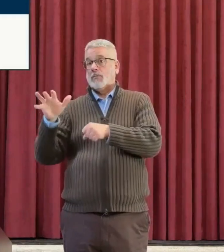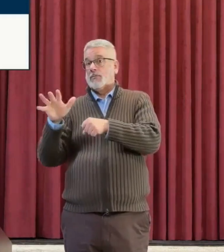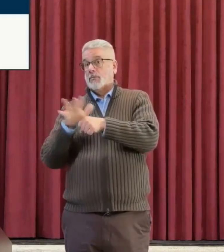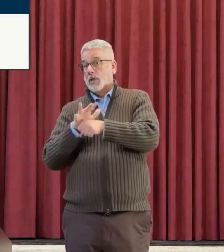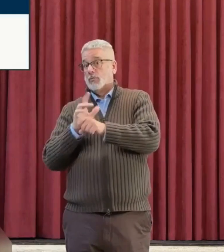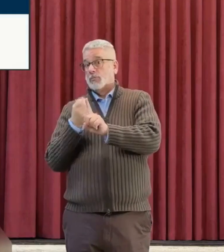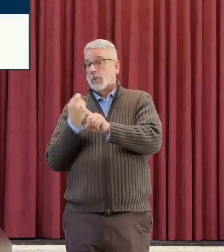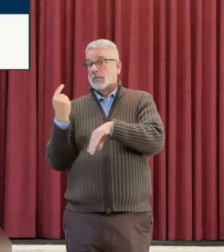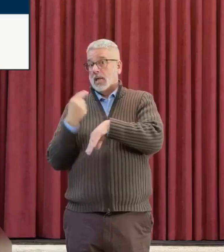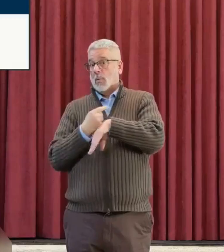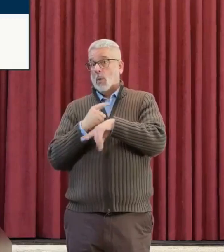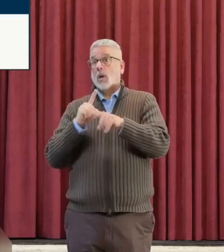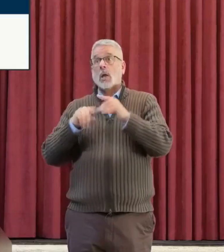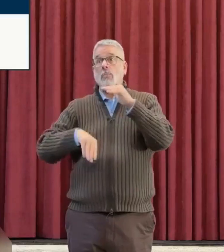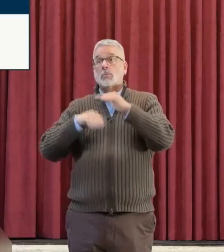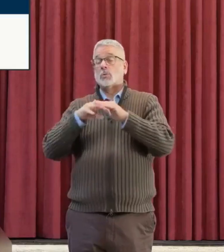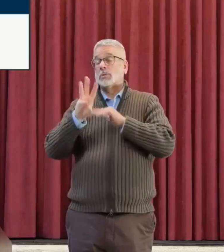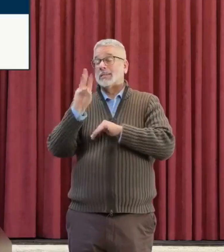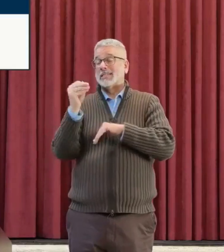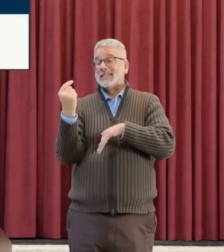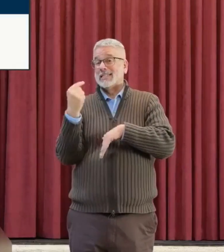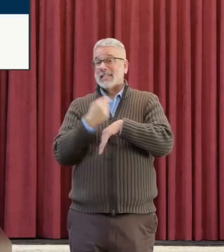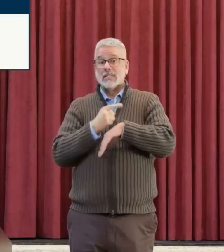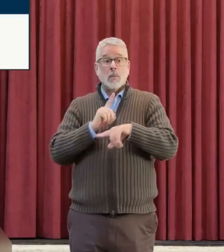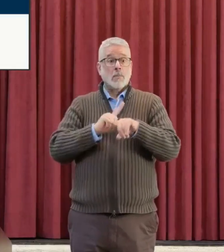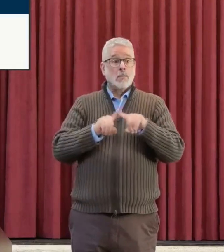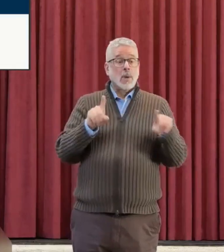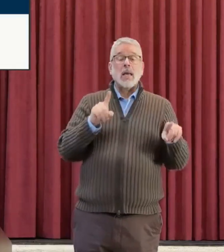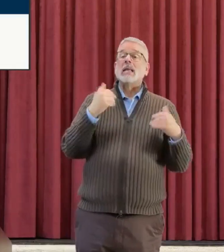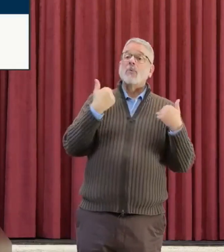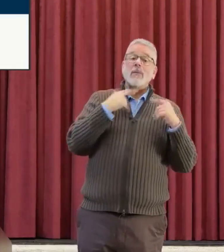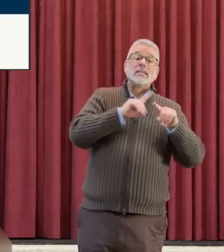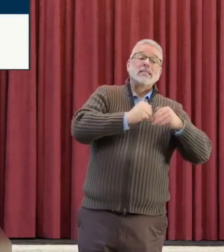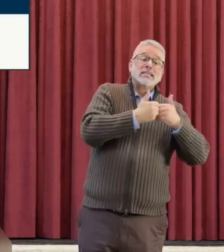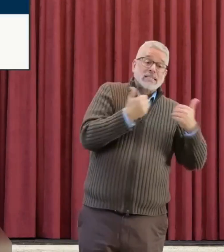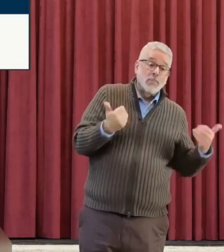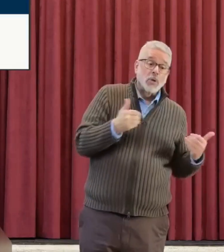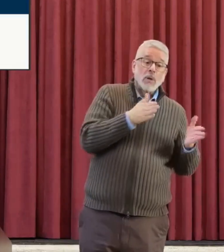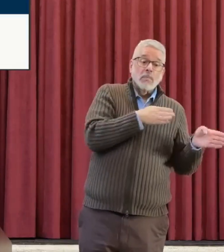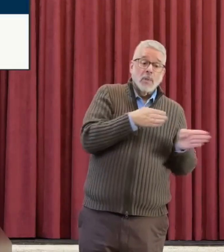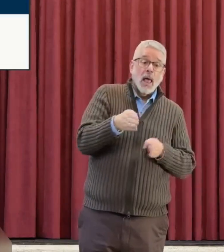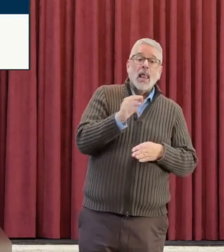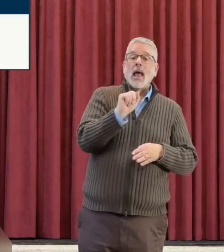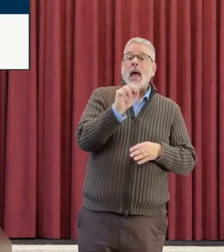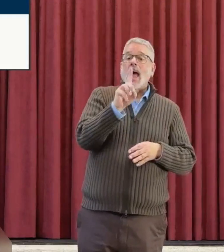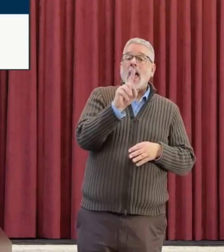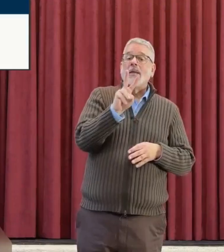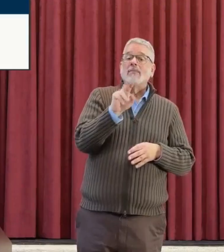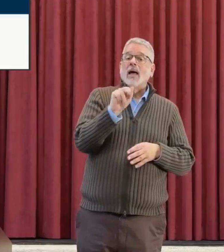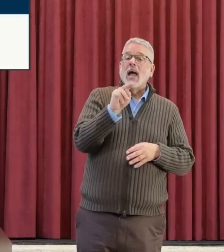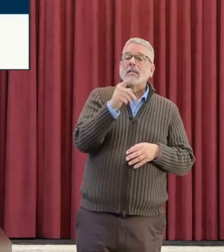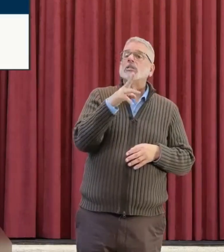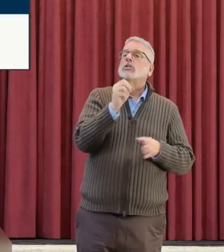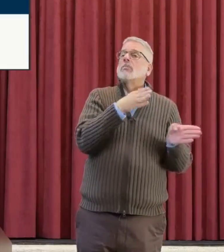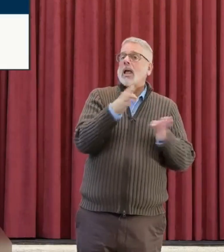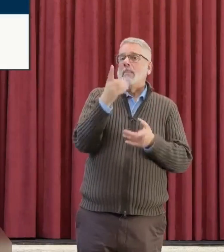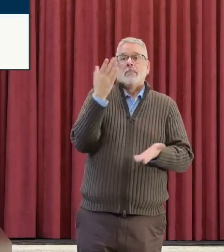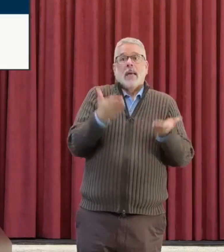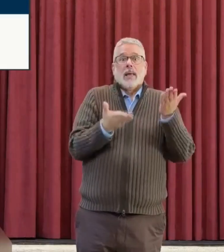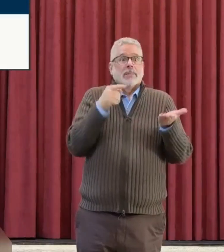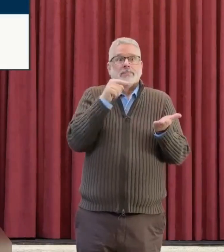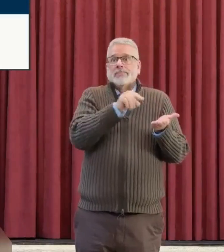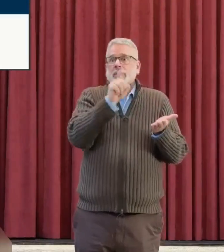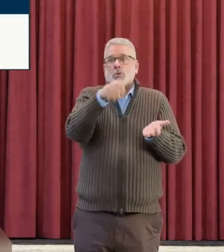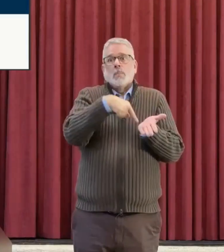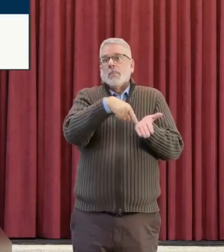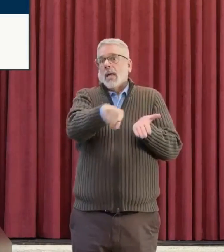full from day 1 to 60. But if you have Medicare Advantage plan, it depends on your plan. Some plans you may